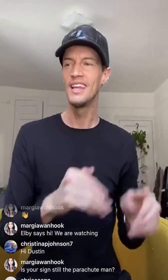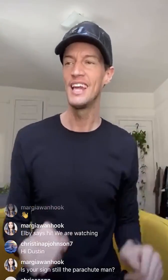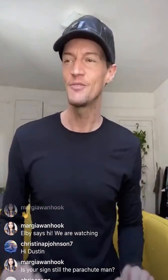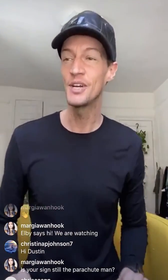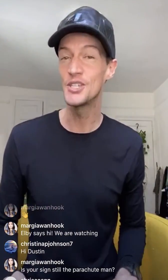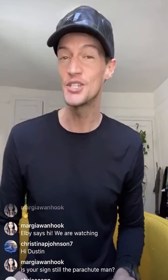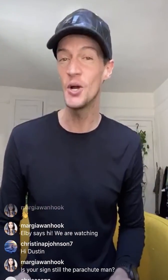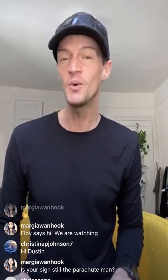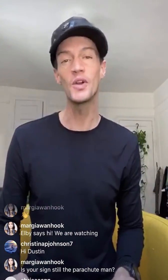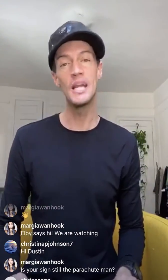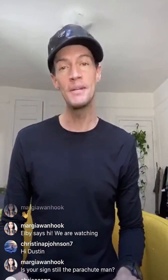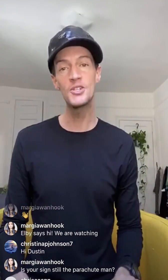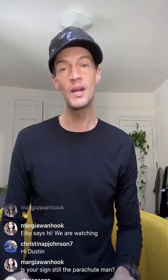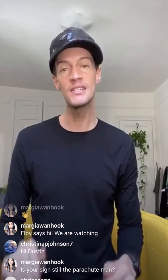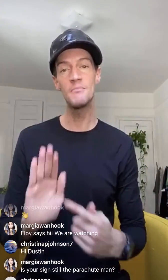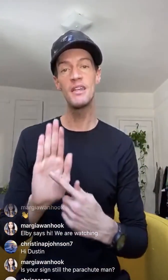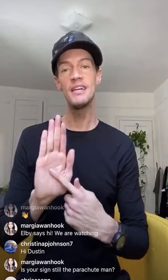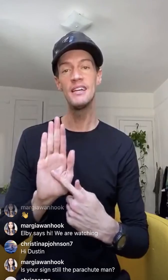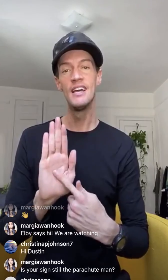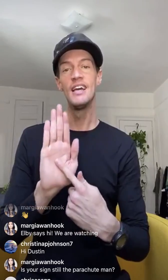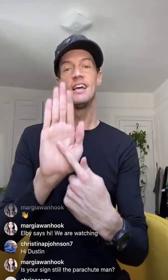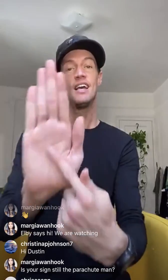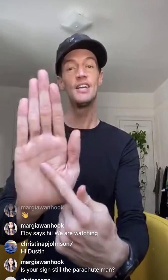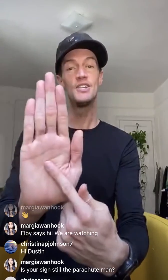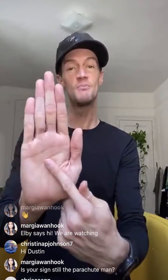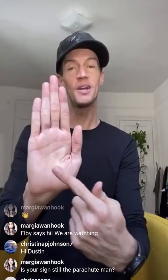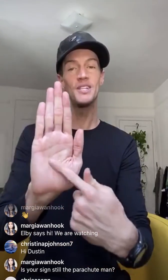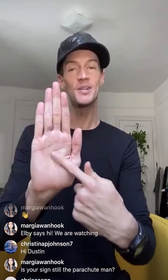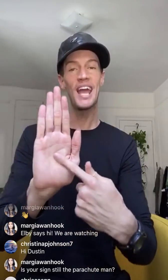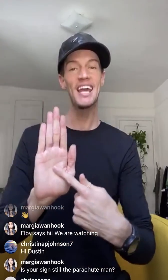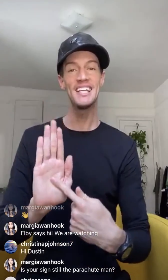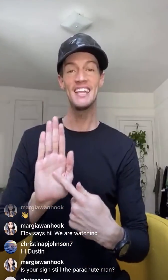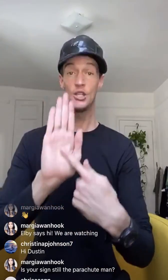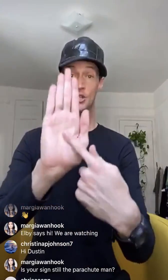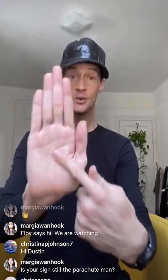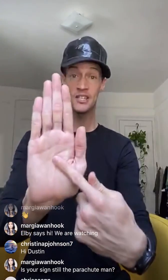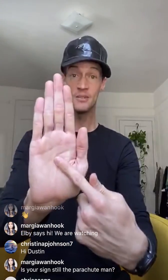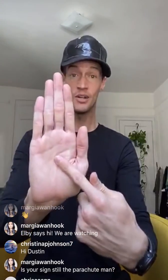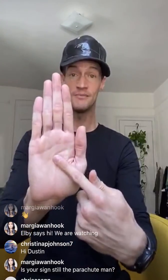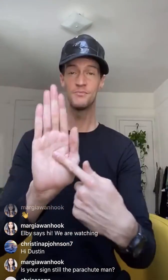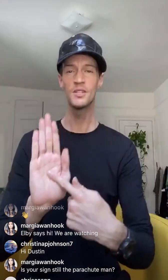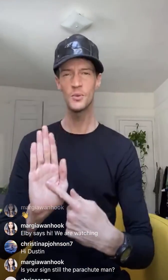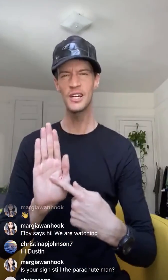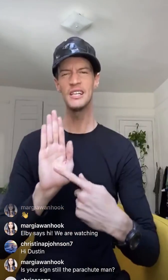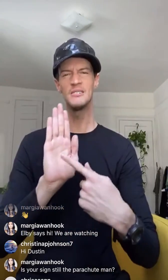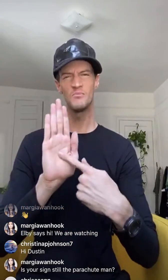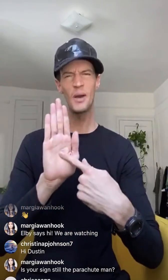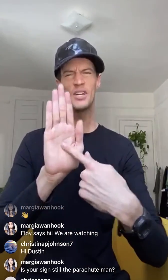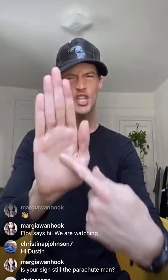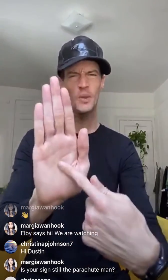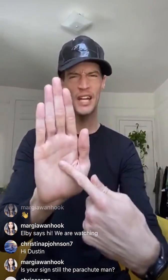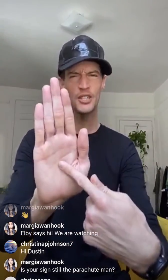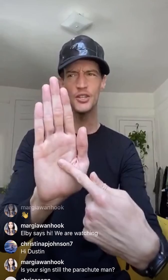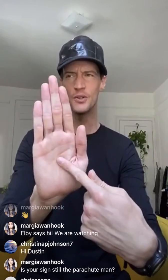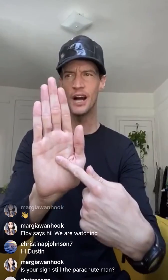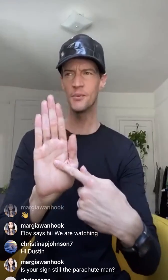there's an order to it. So our hands come, we're going to plan, we're going to get ready, arrange, order, prepare. Yeah.